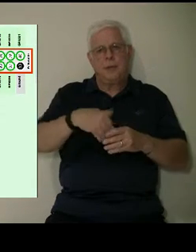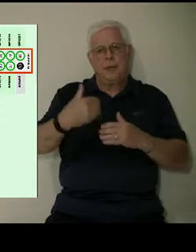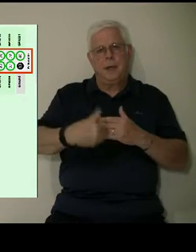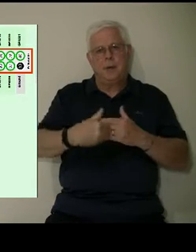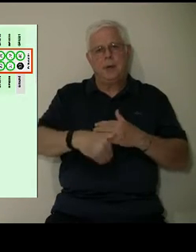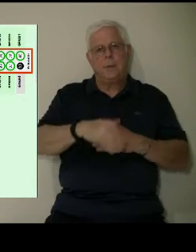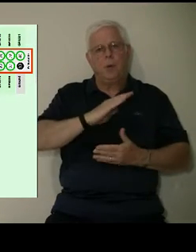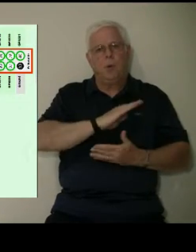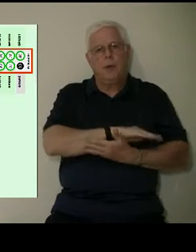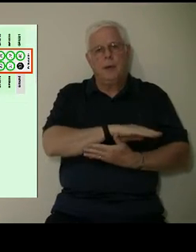the breadboard